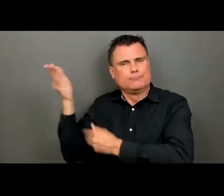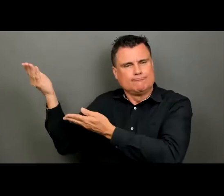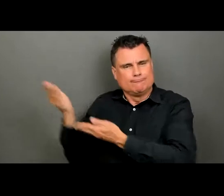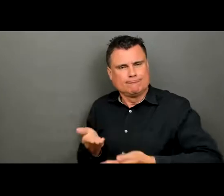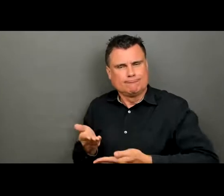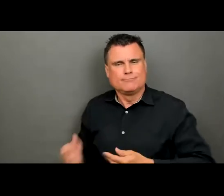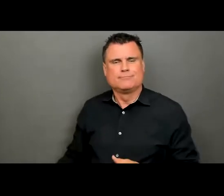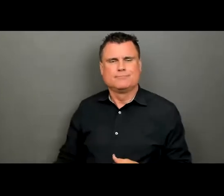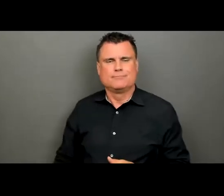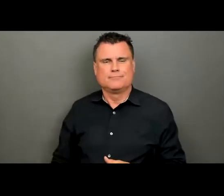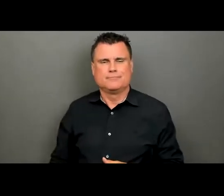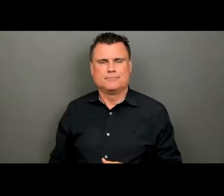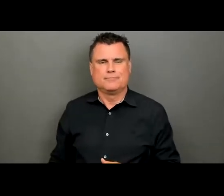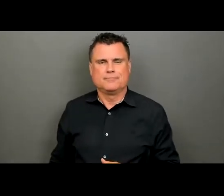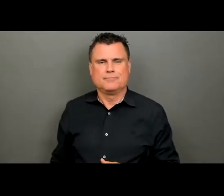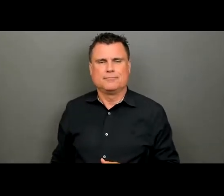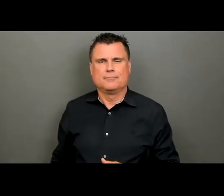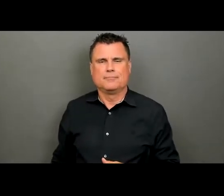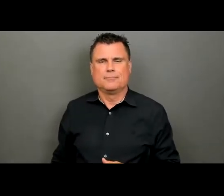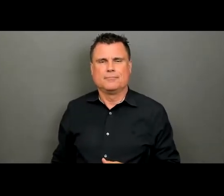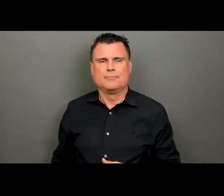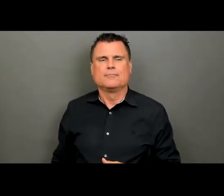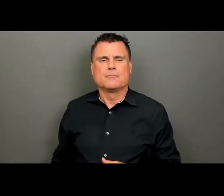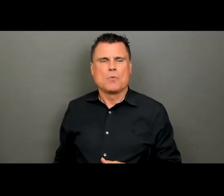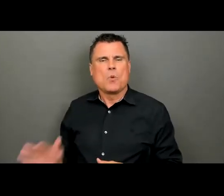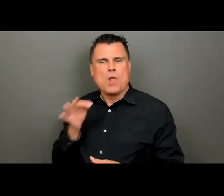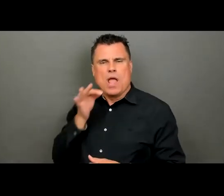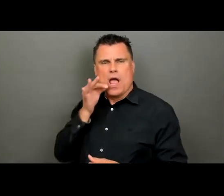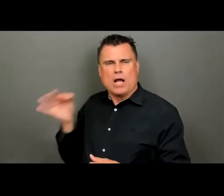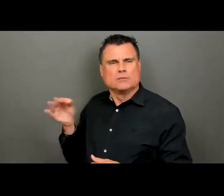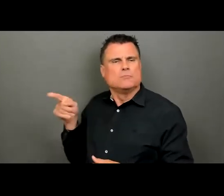Joanna will be helping me out here. Those